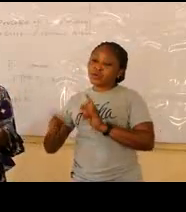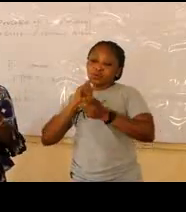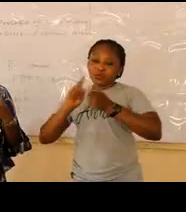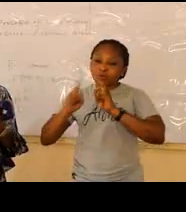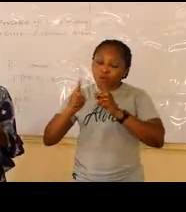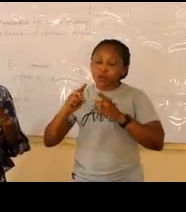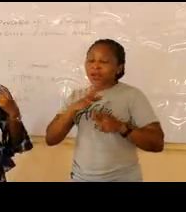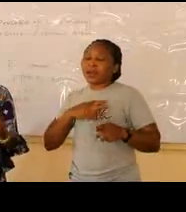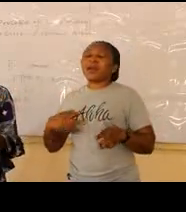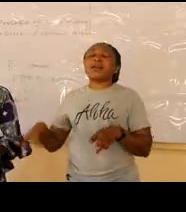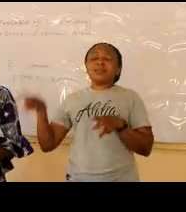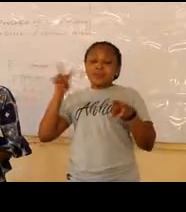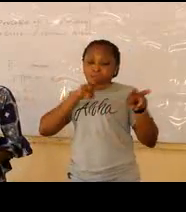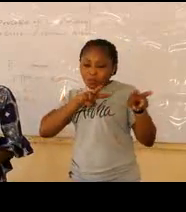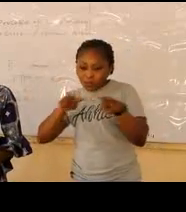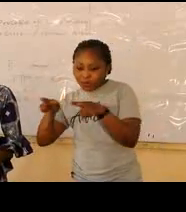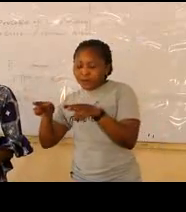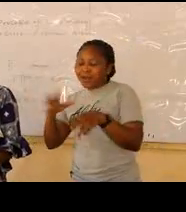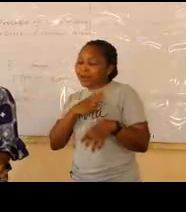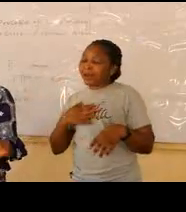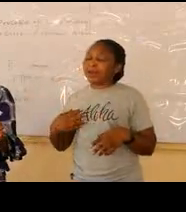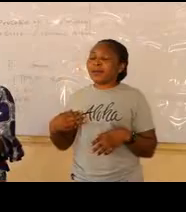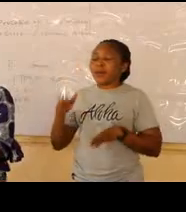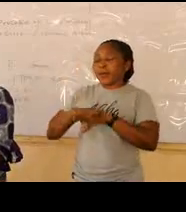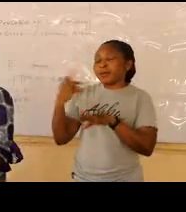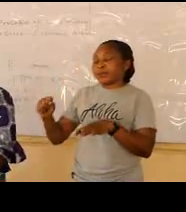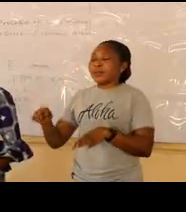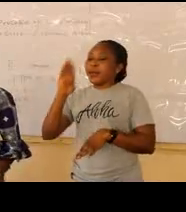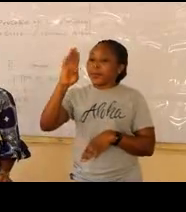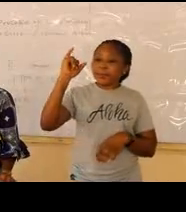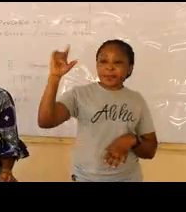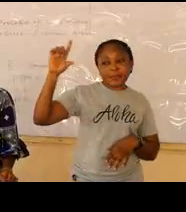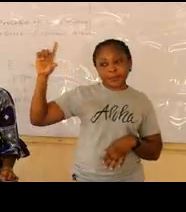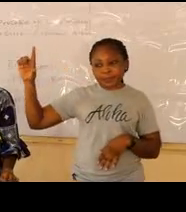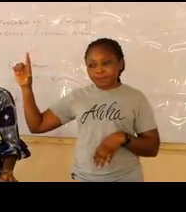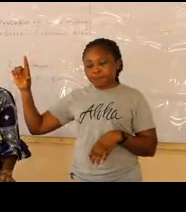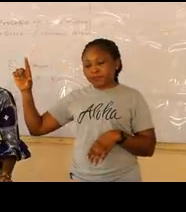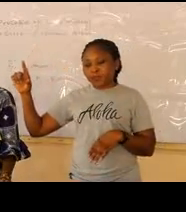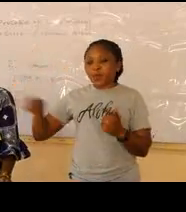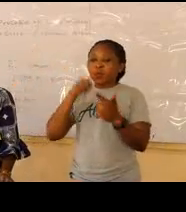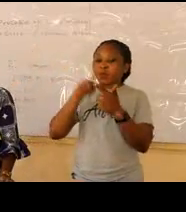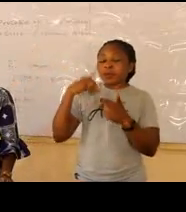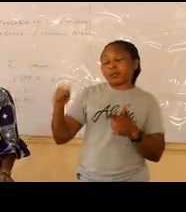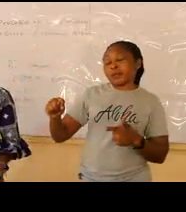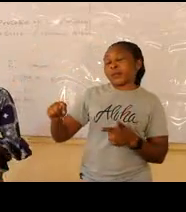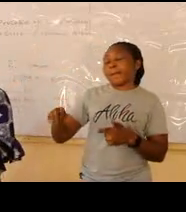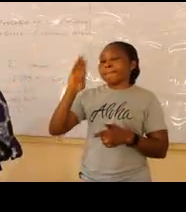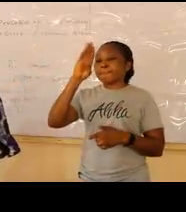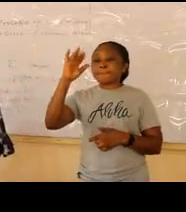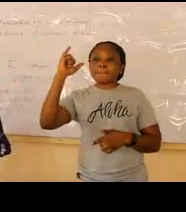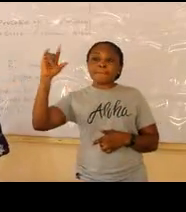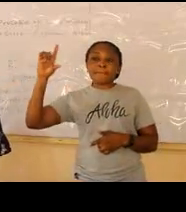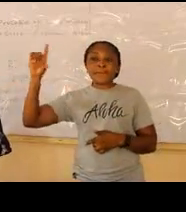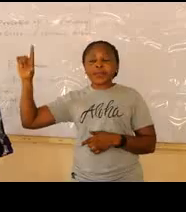the contents of what? The bill. Now when the bill from the second stage or second reading goes